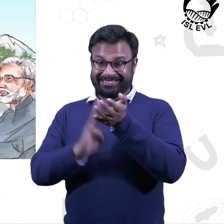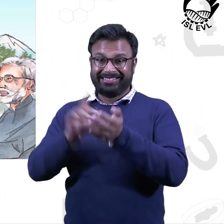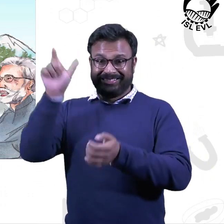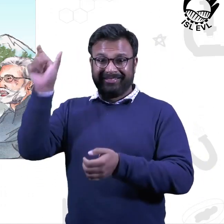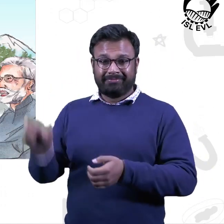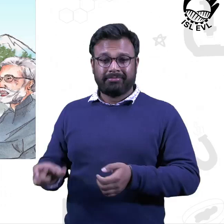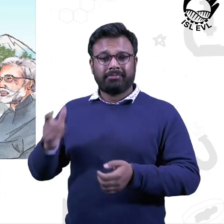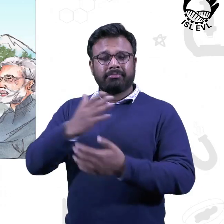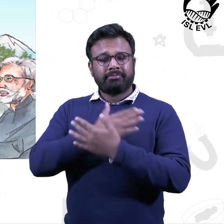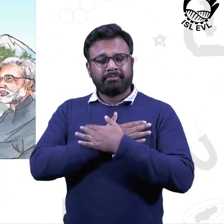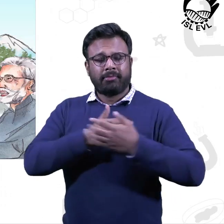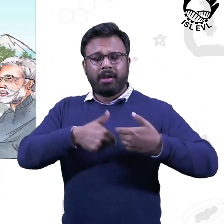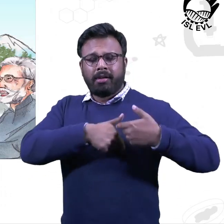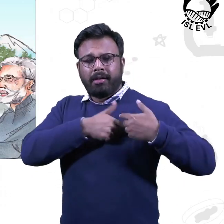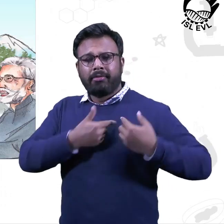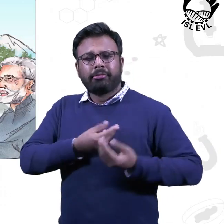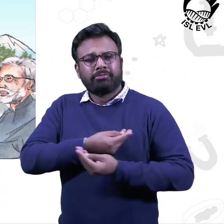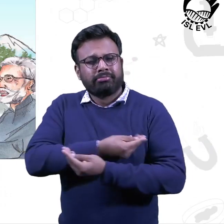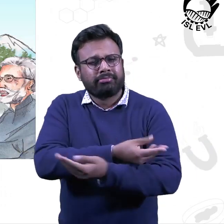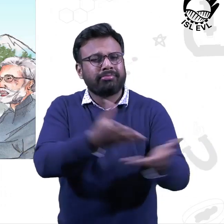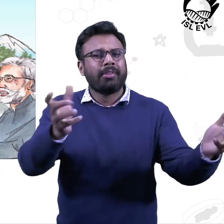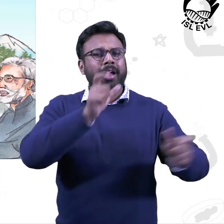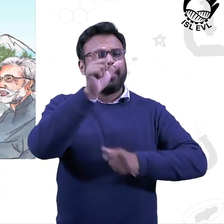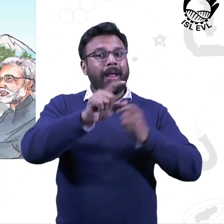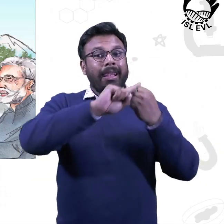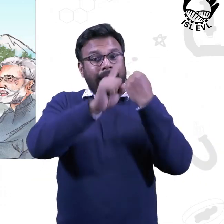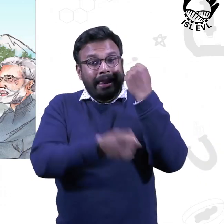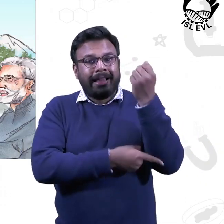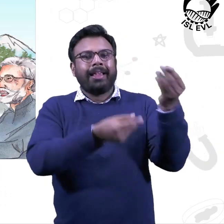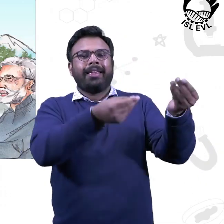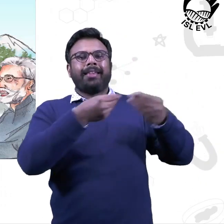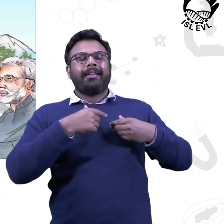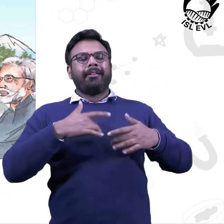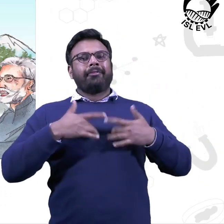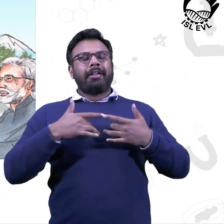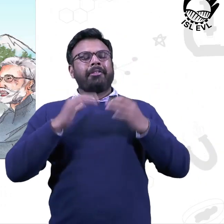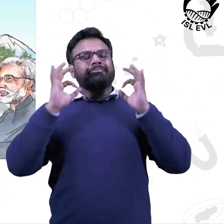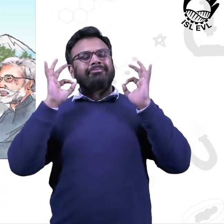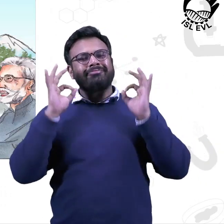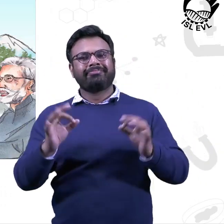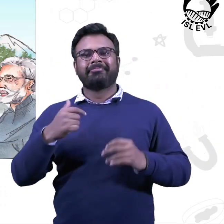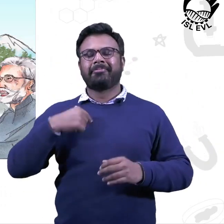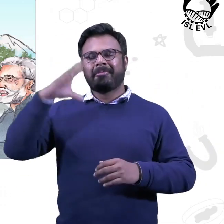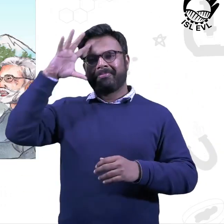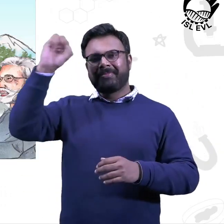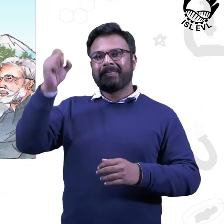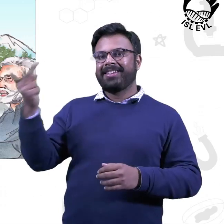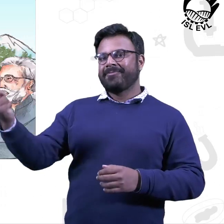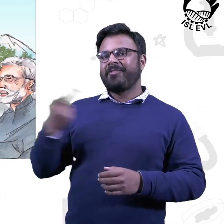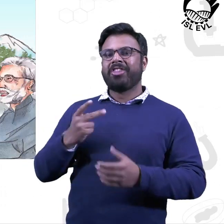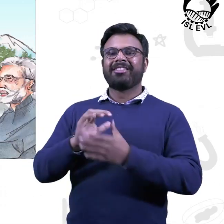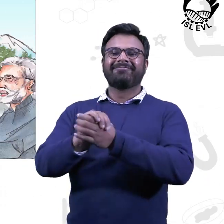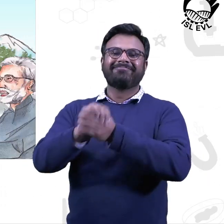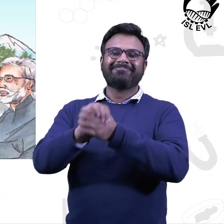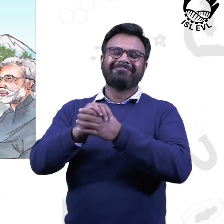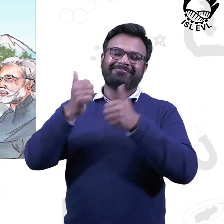Dr. Smith and his warm attitude left a lasting impression on Dr. Manjula, and they became good